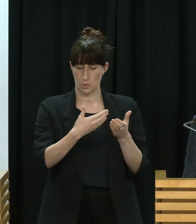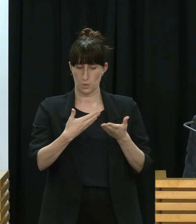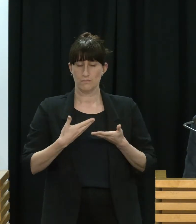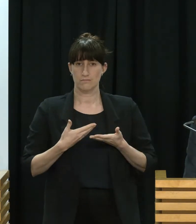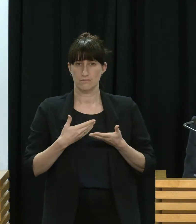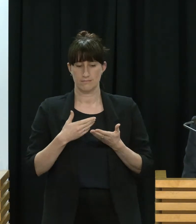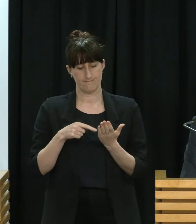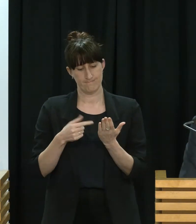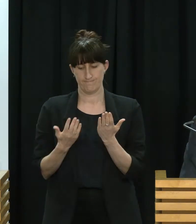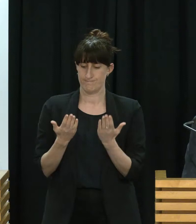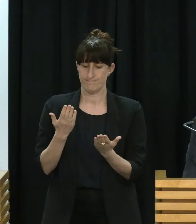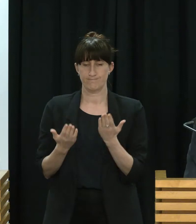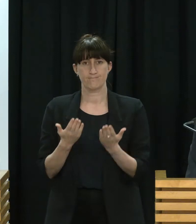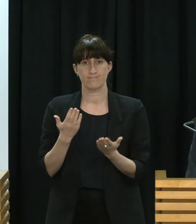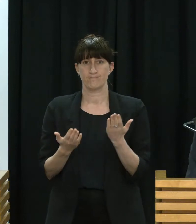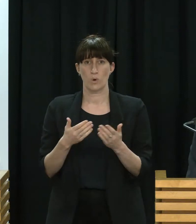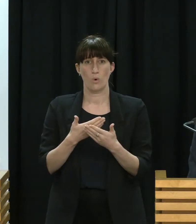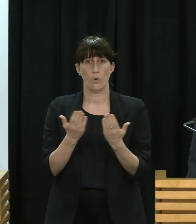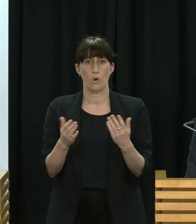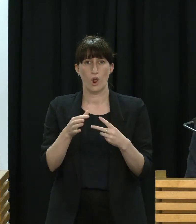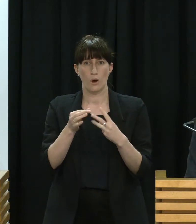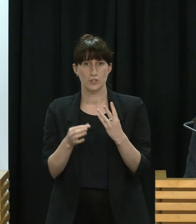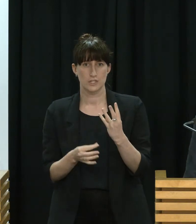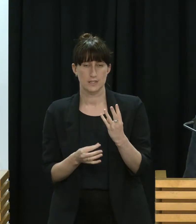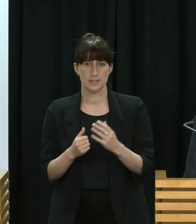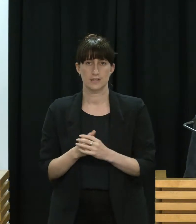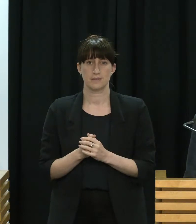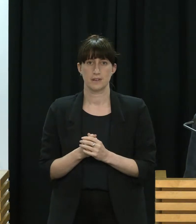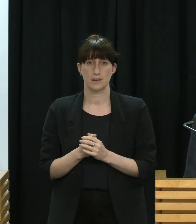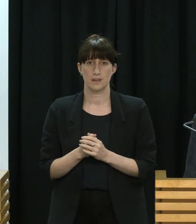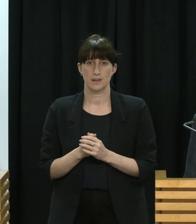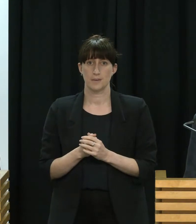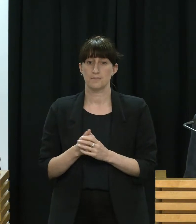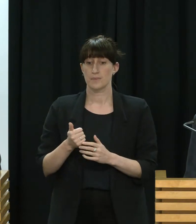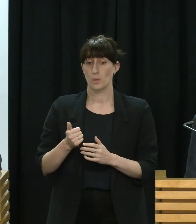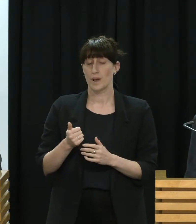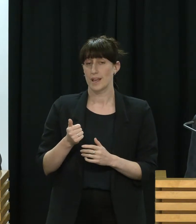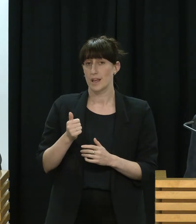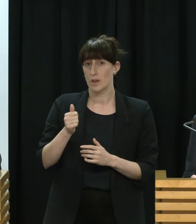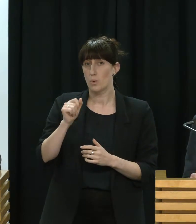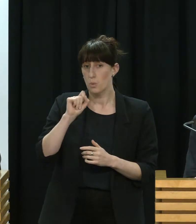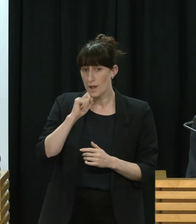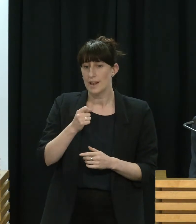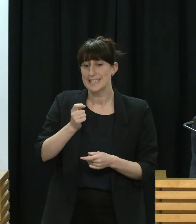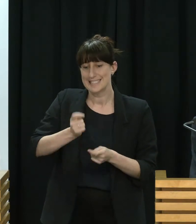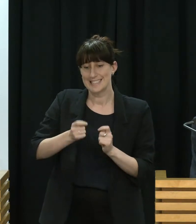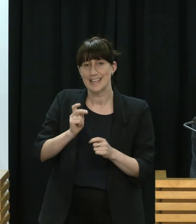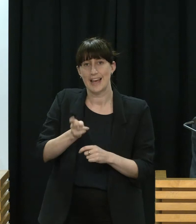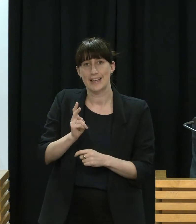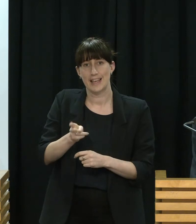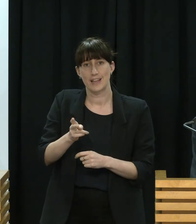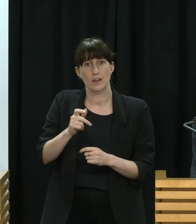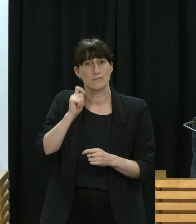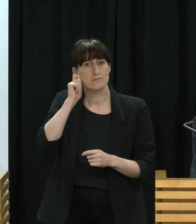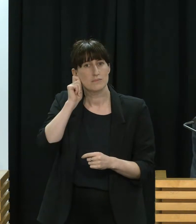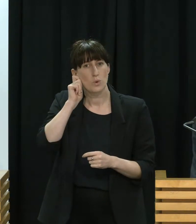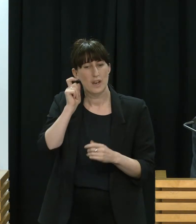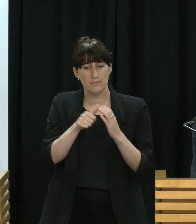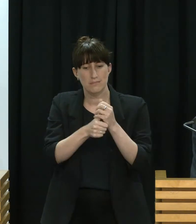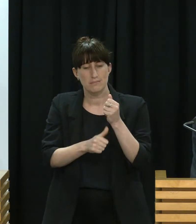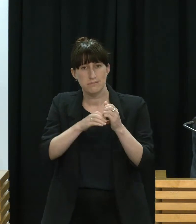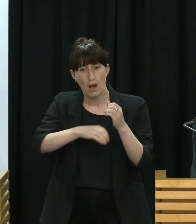latest advice from his perspective as well. And we do expect to have further wastewater testing to consider, again, which